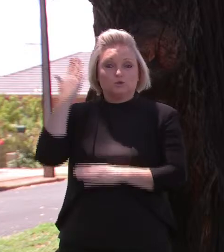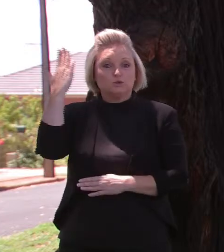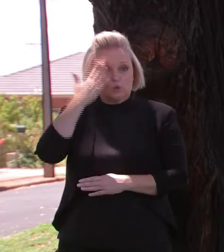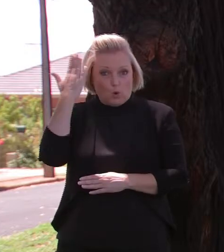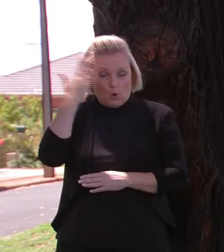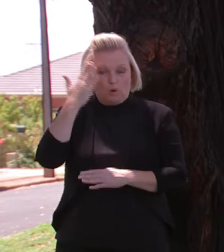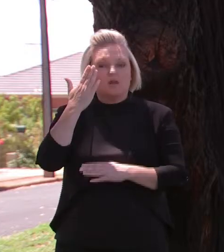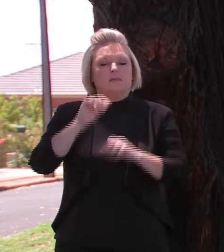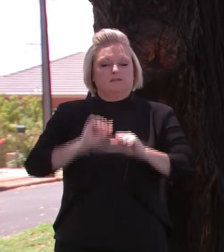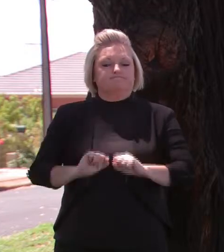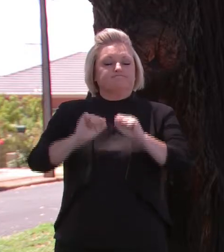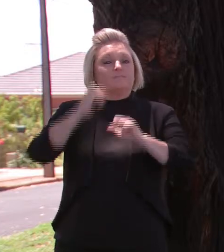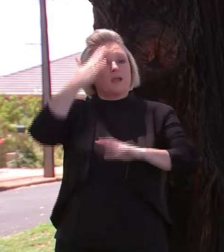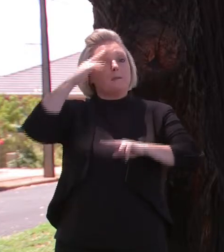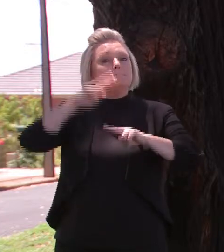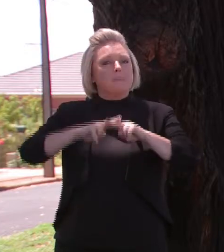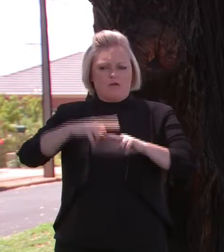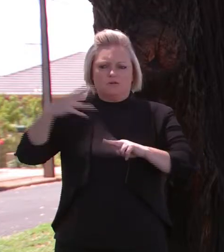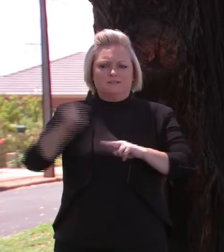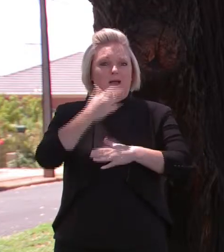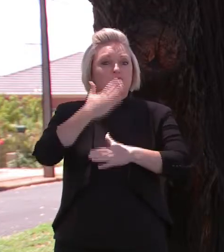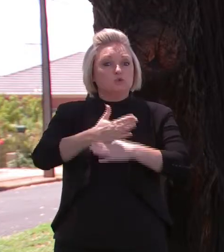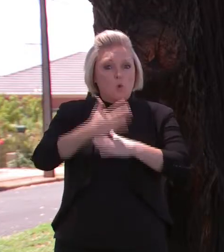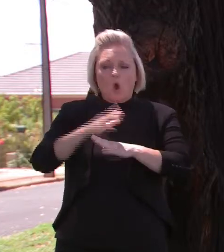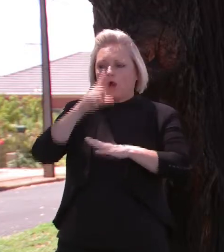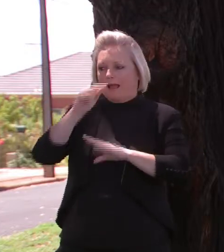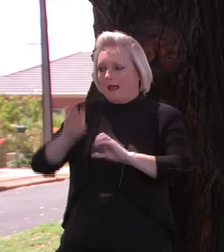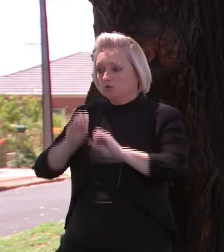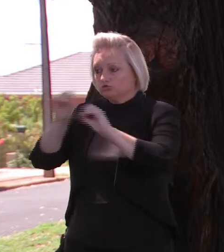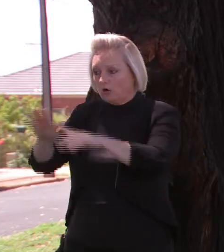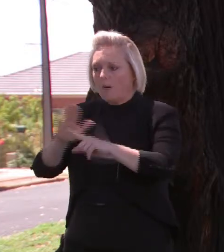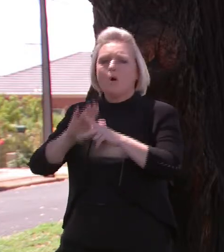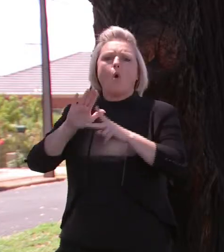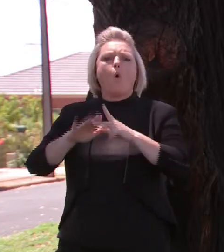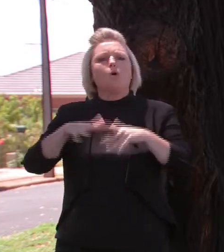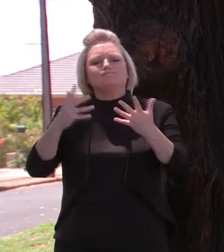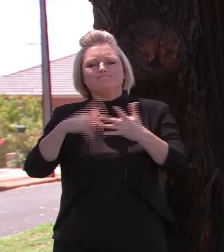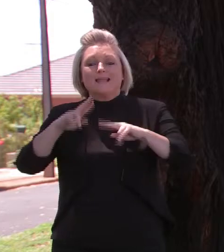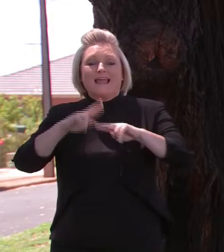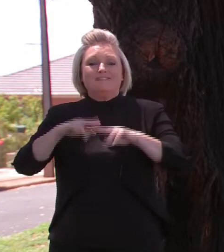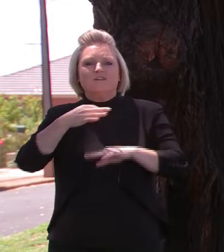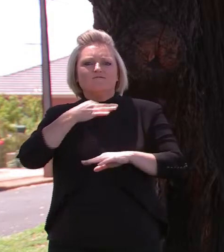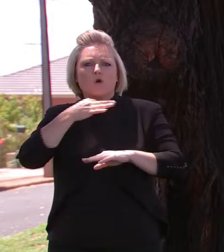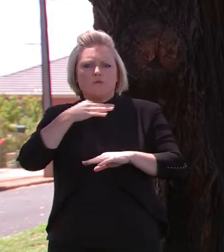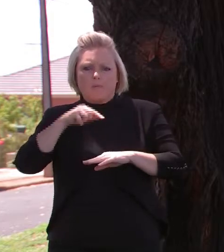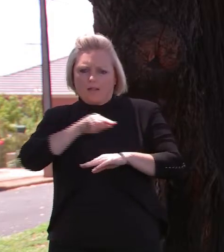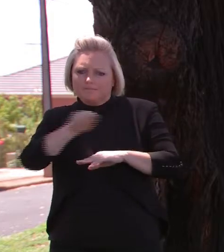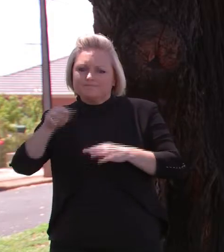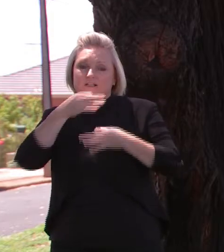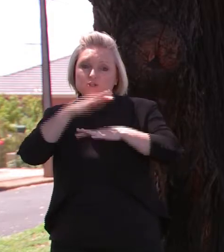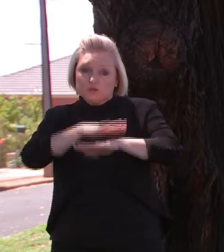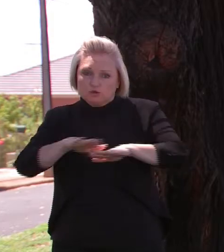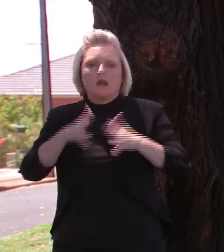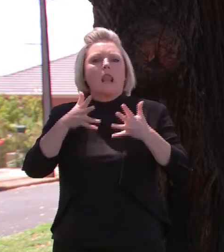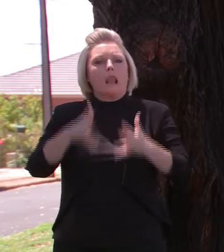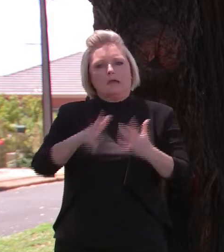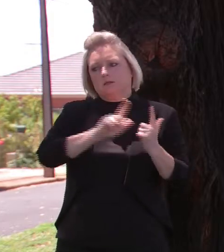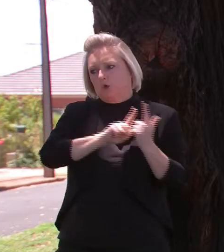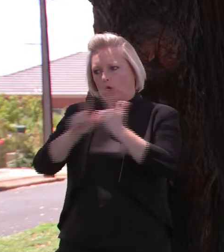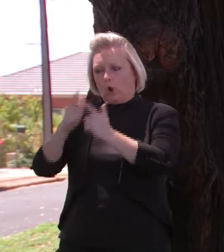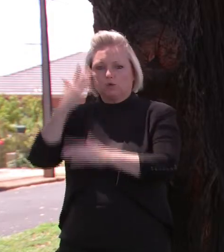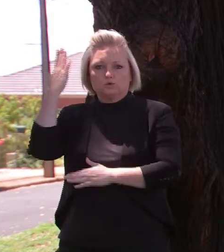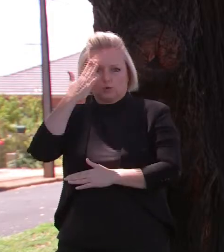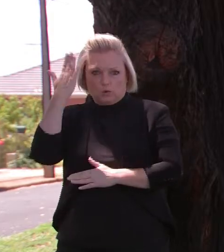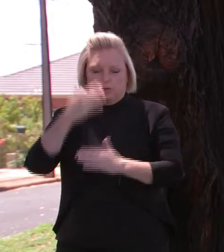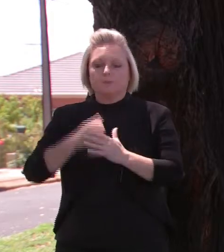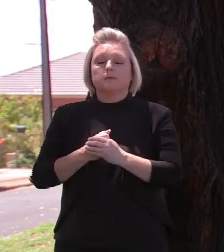essential workers and those that come from a more vulnerable community, our schools are open for them as of today. Classes start on